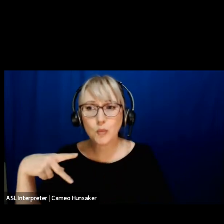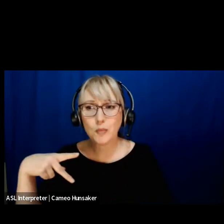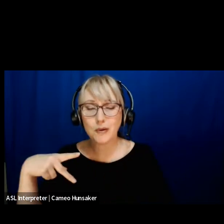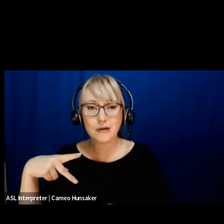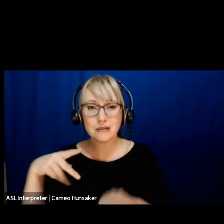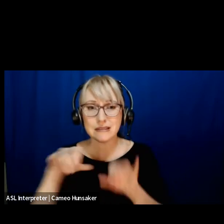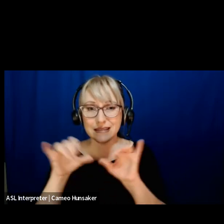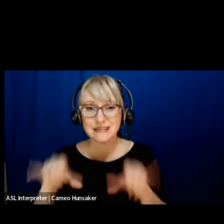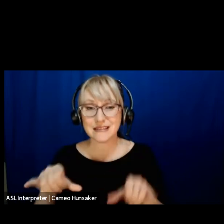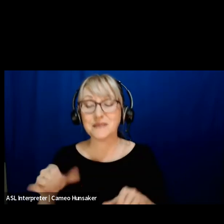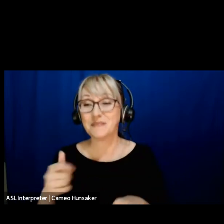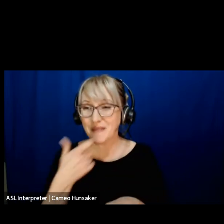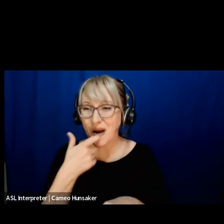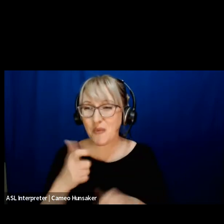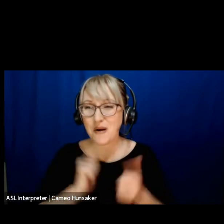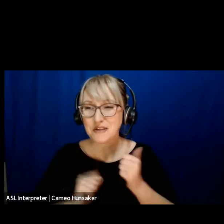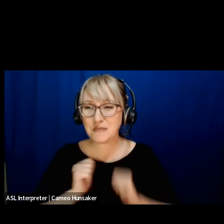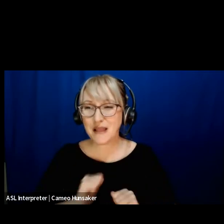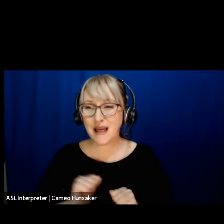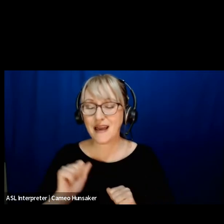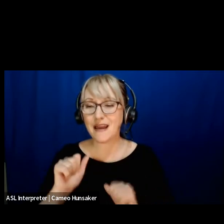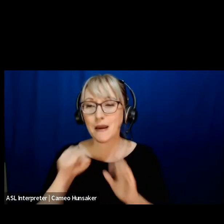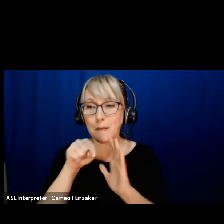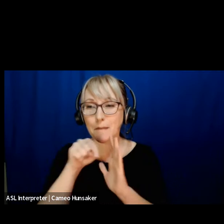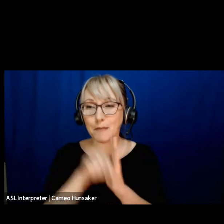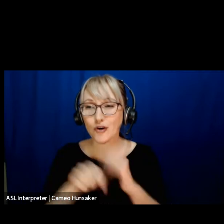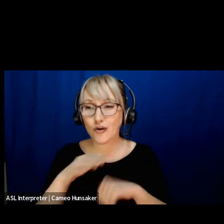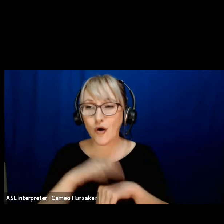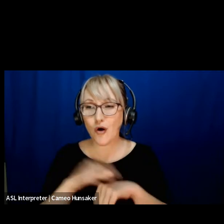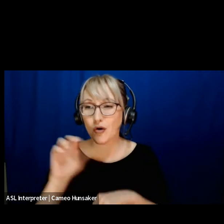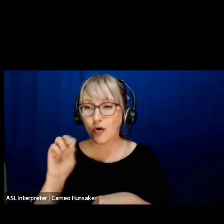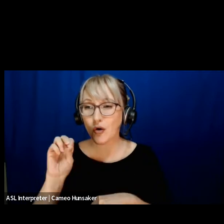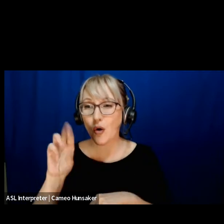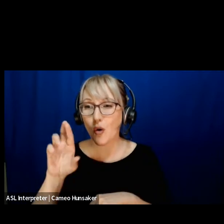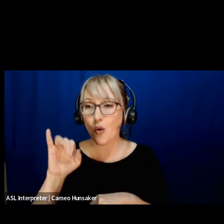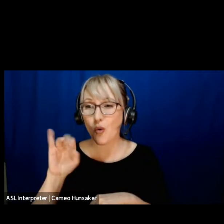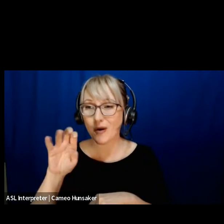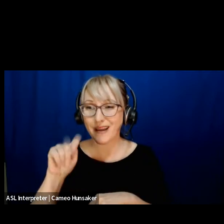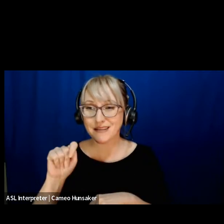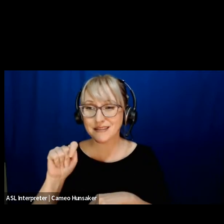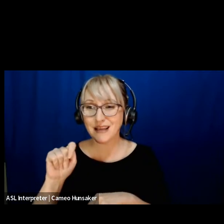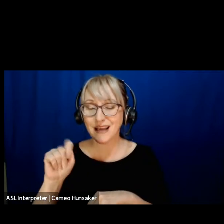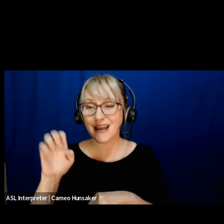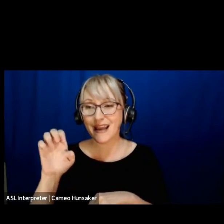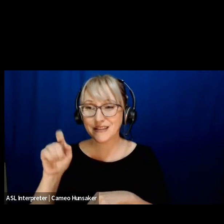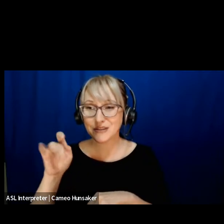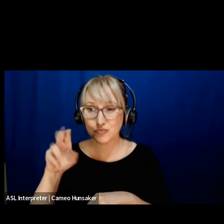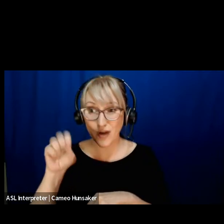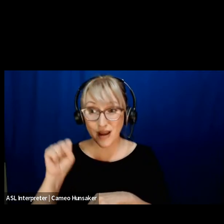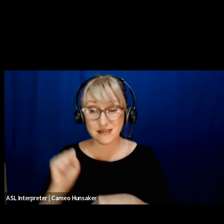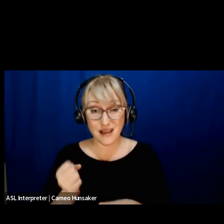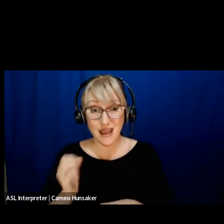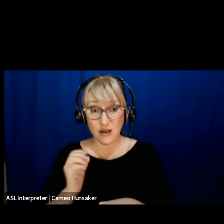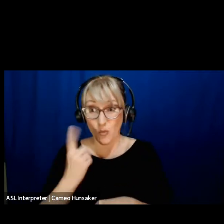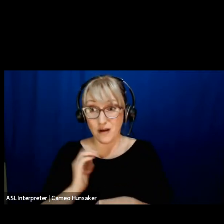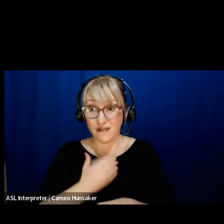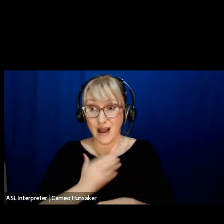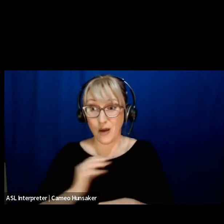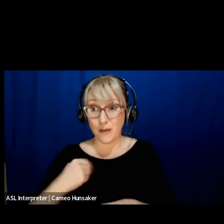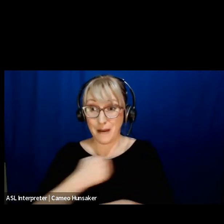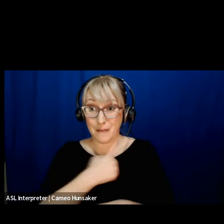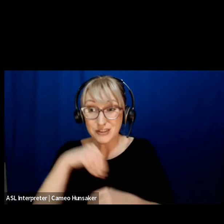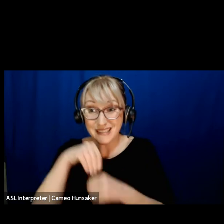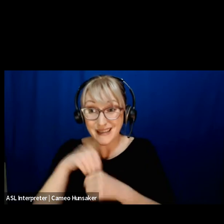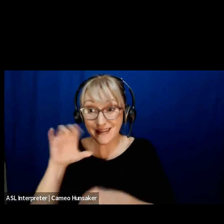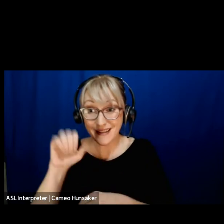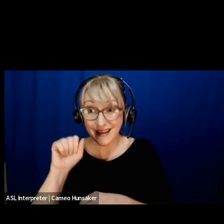Orient Express, and one of our members was in the cast. So that was a lot of fun. And we